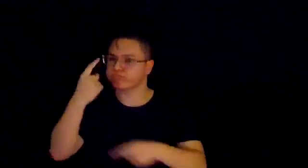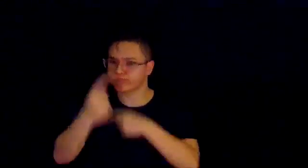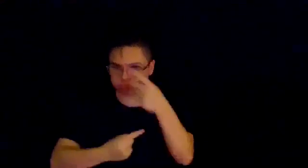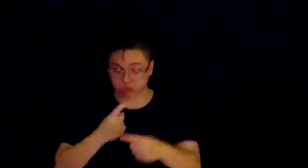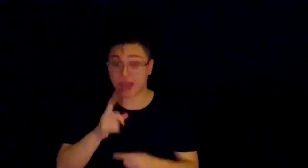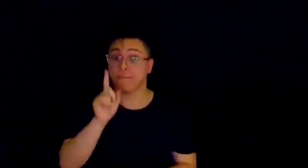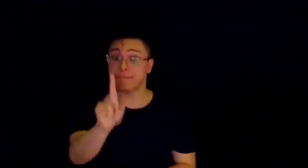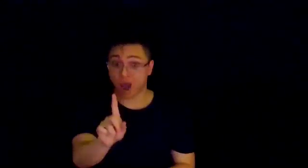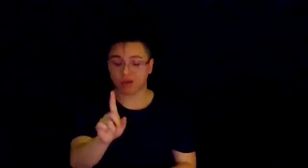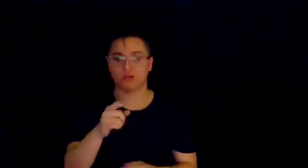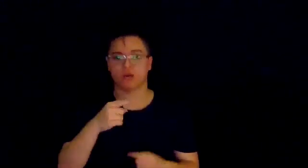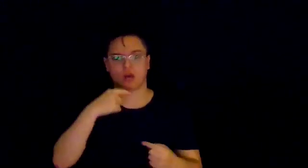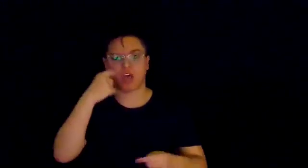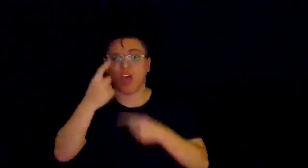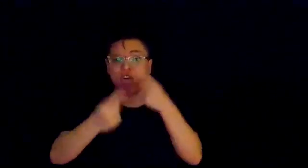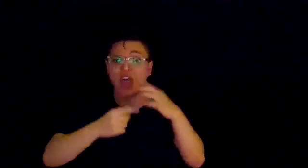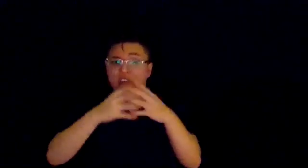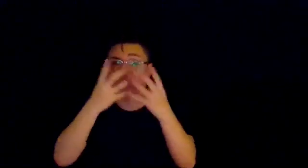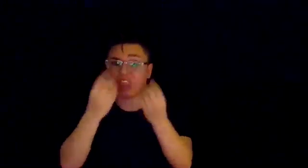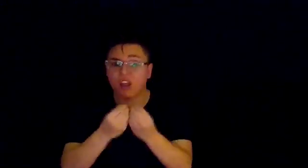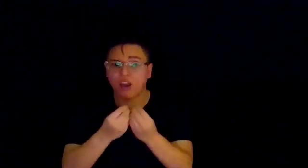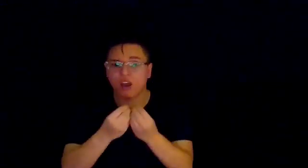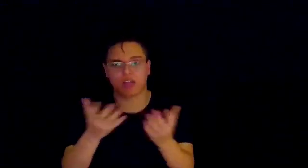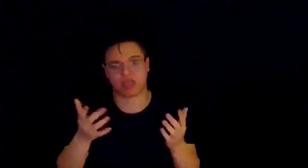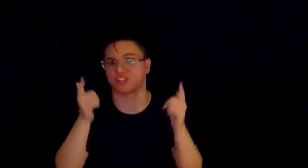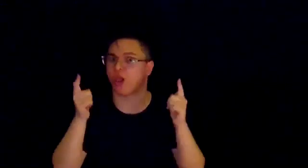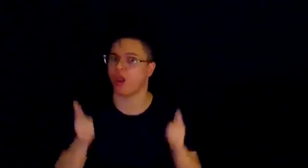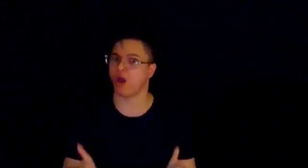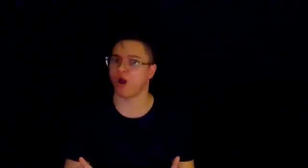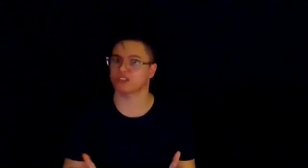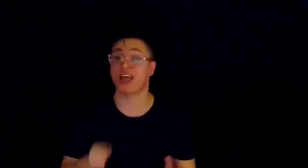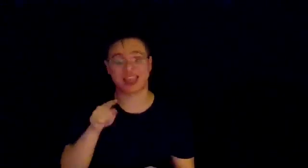know. So really make sure you explain things in length.